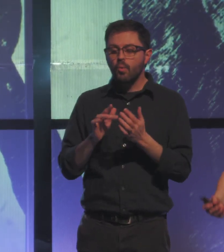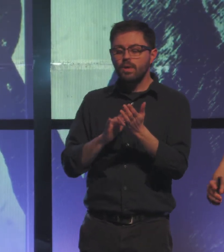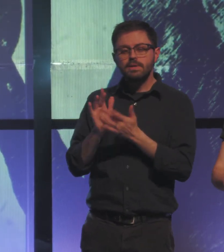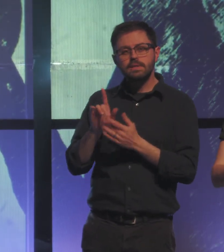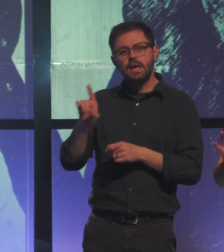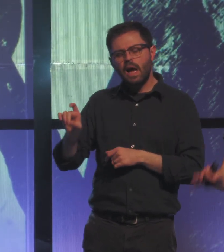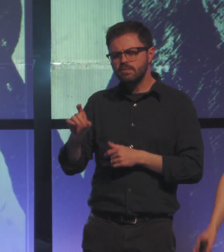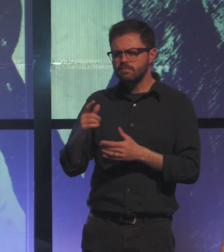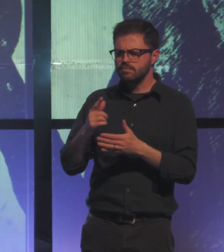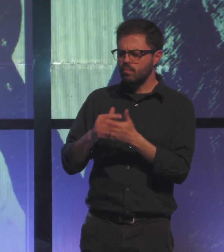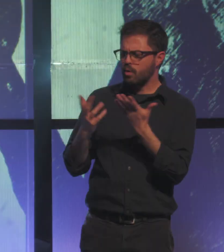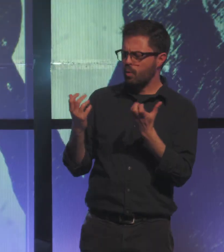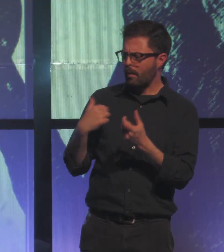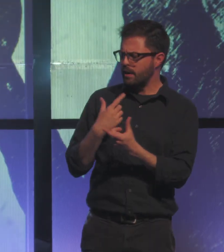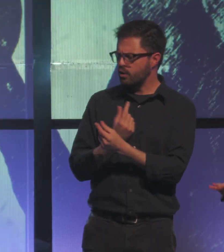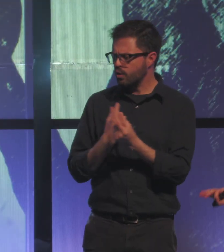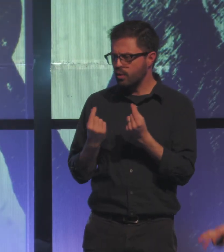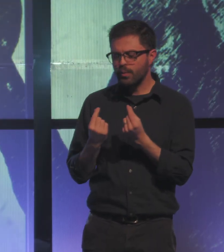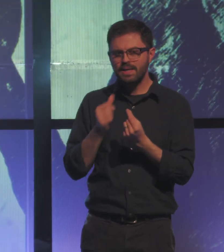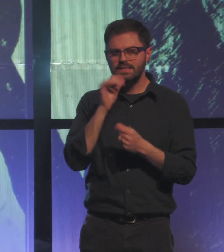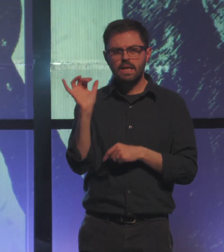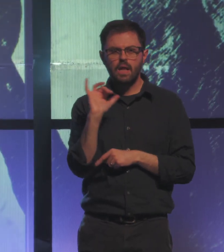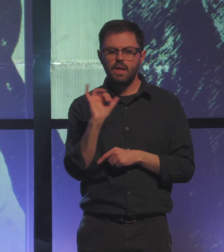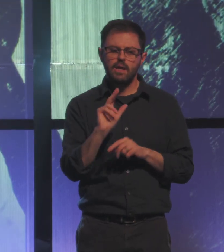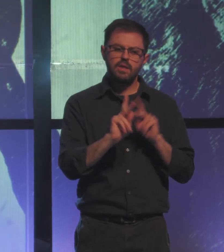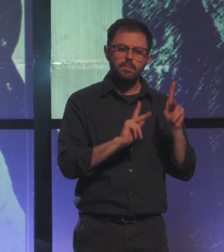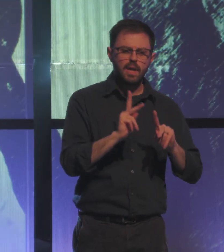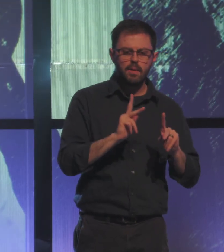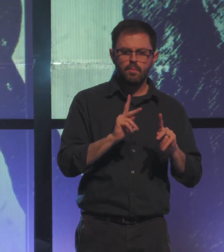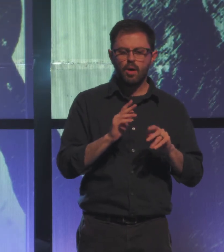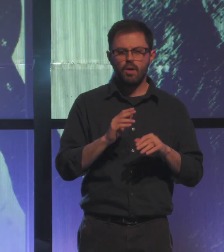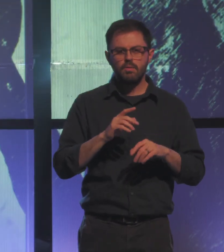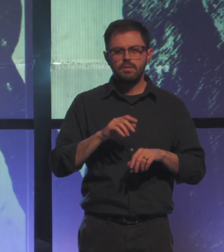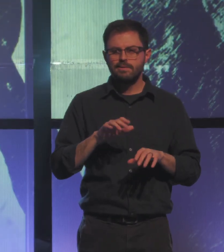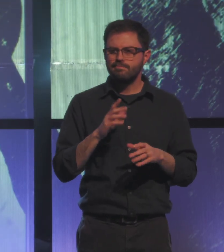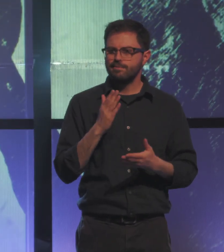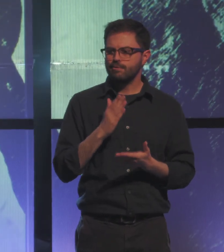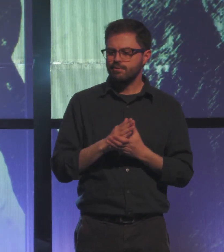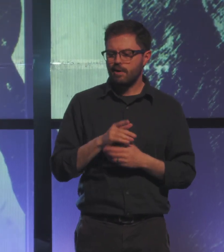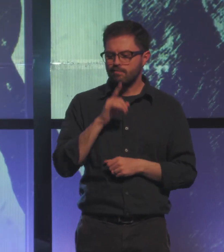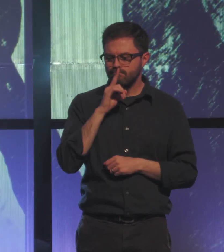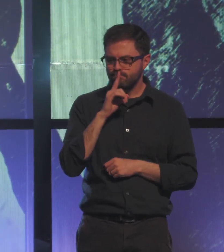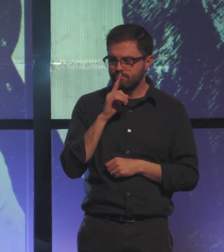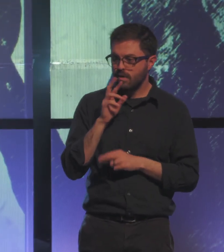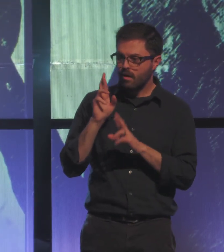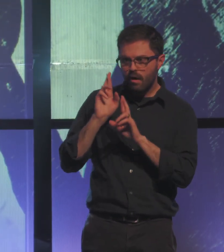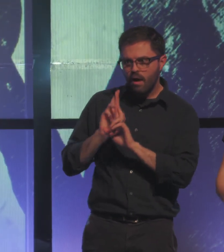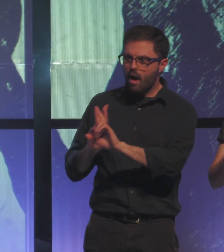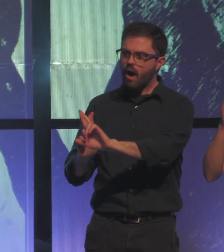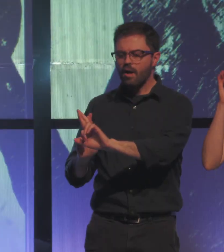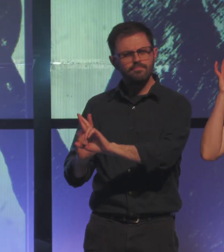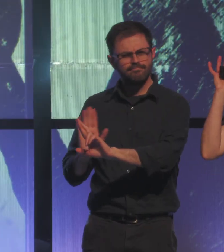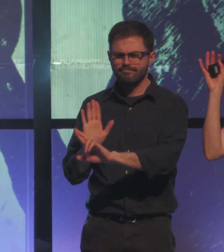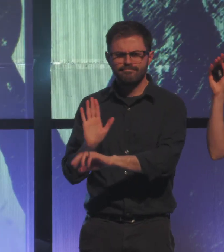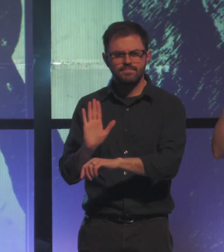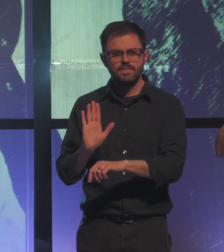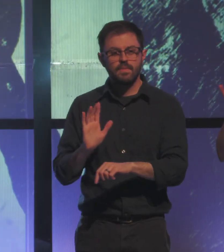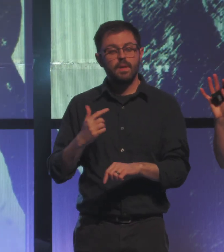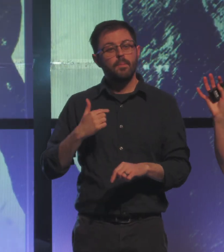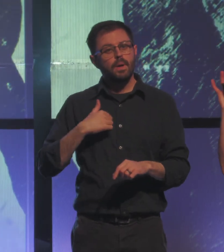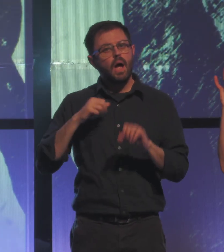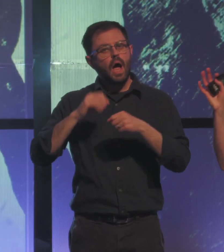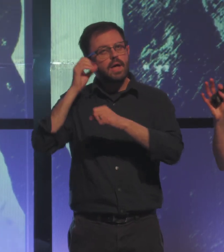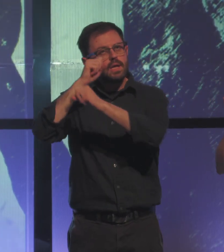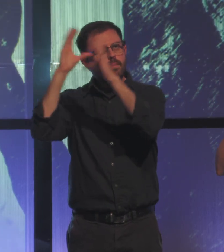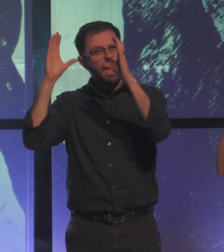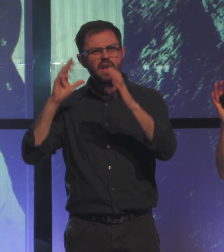do? It's not like the crowd all of a sudden was quiet. They didn't have any respect for this man. But I can just imagine that I just picture